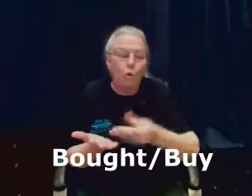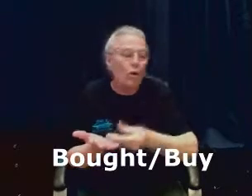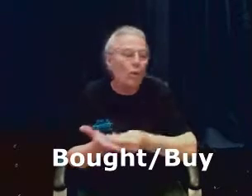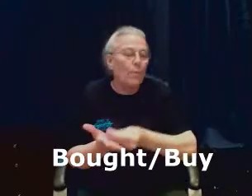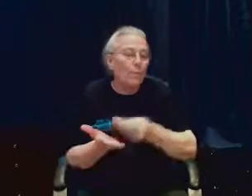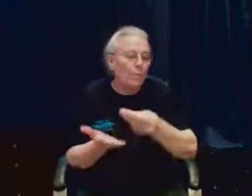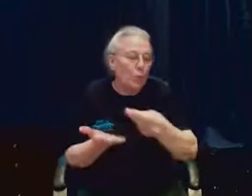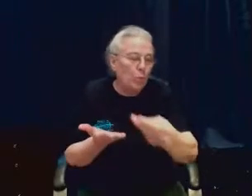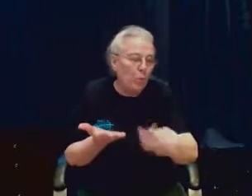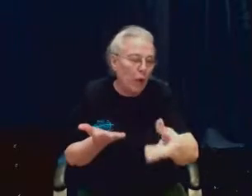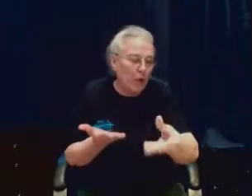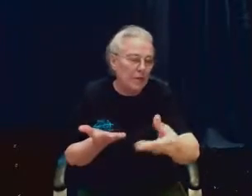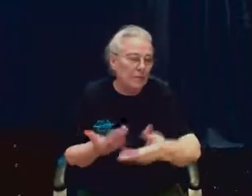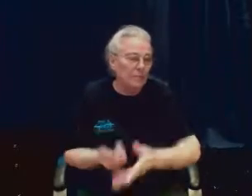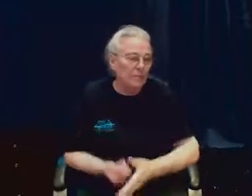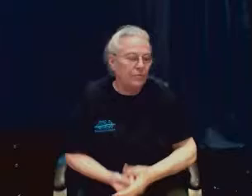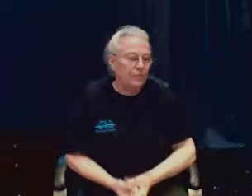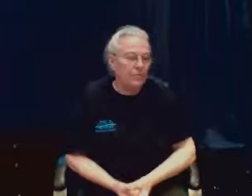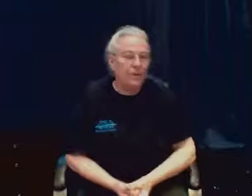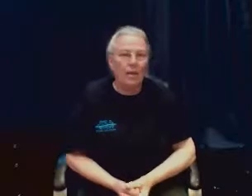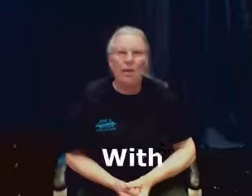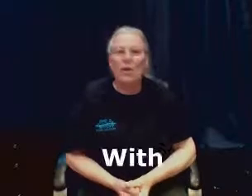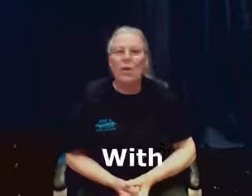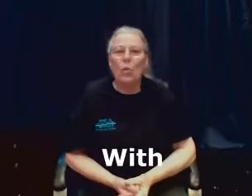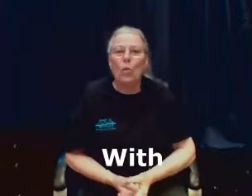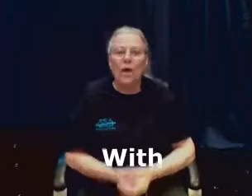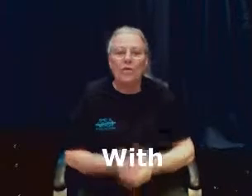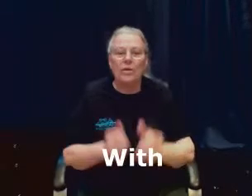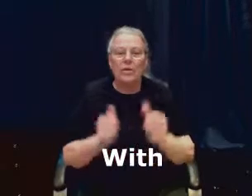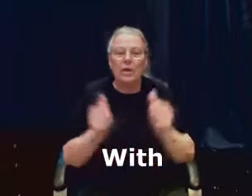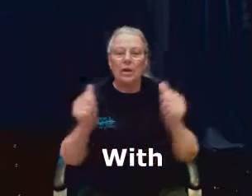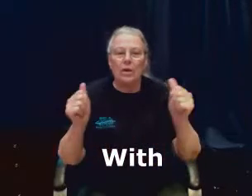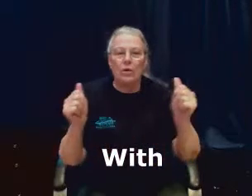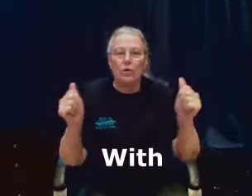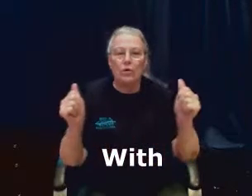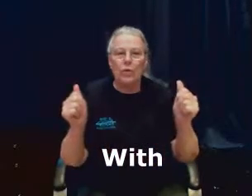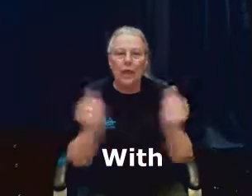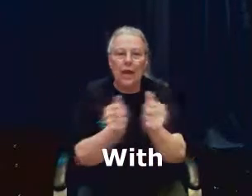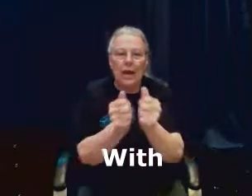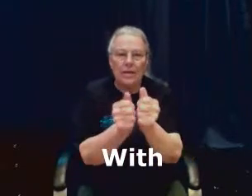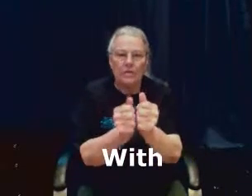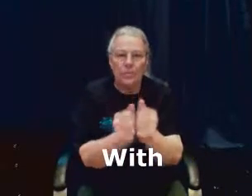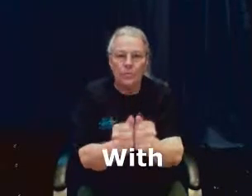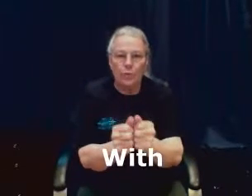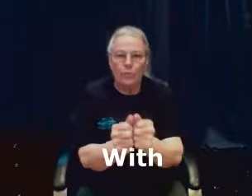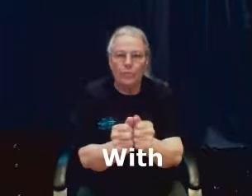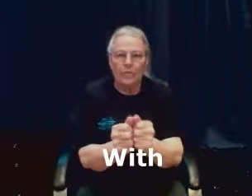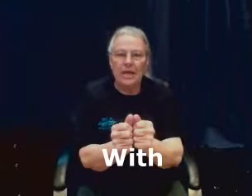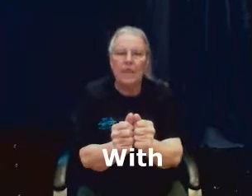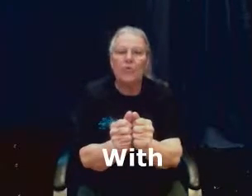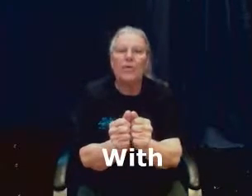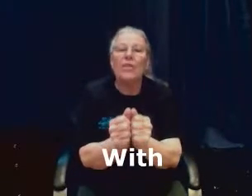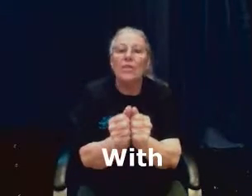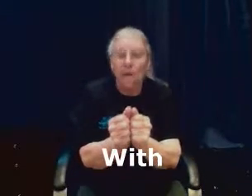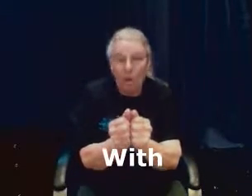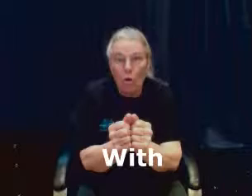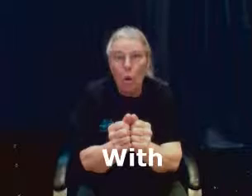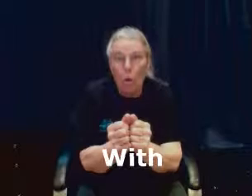or you bought it. With, two A hands, put them together. They are